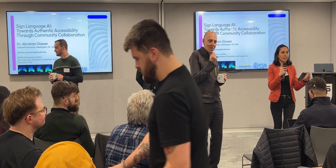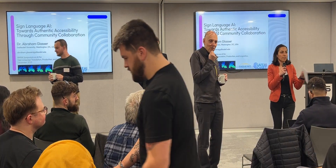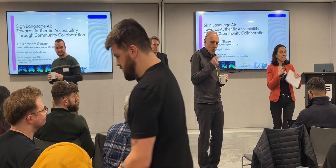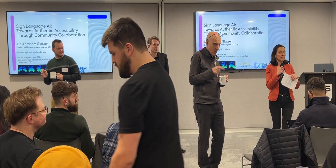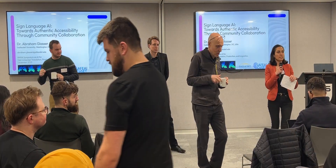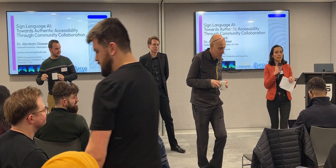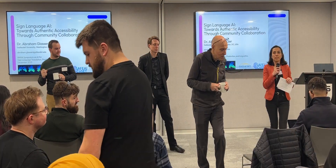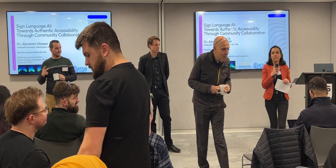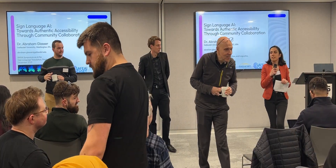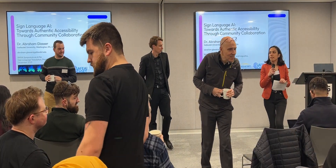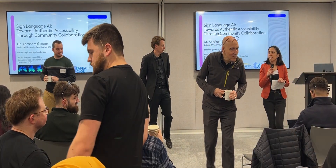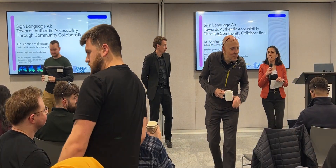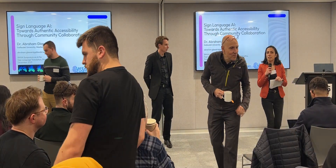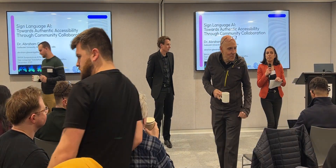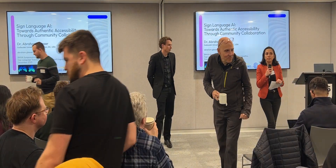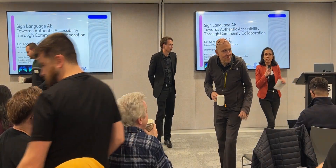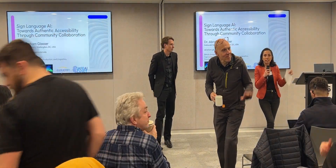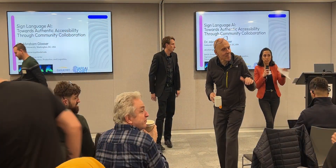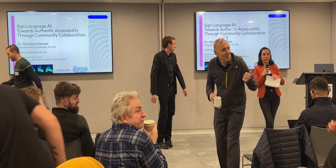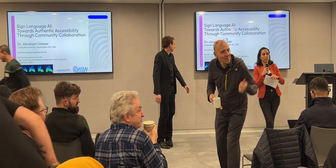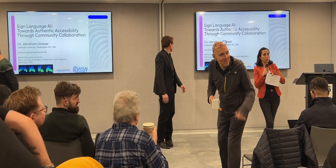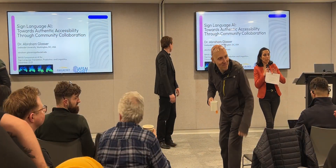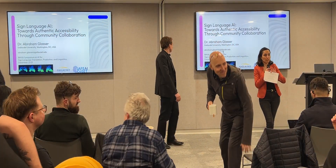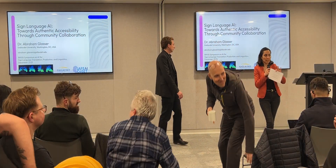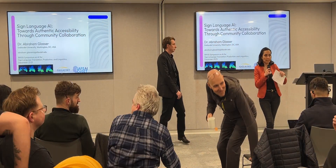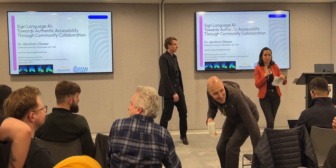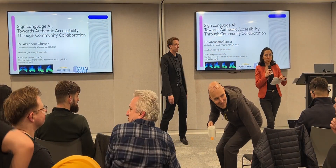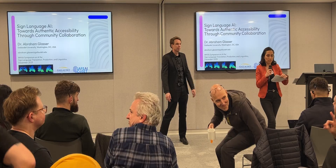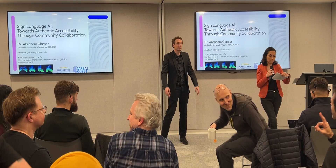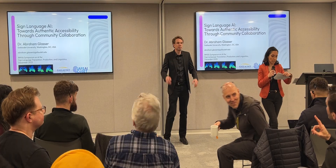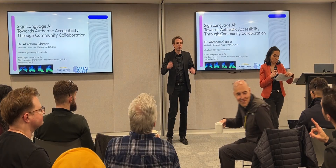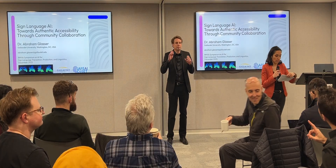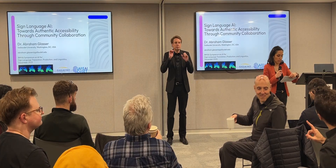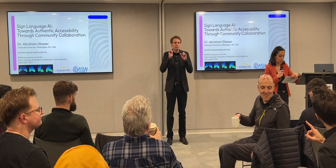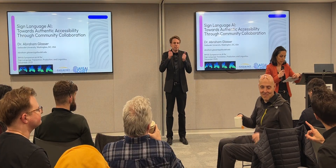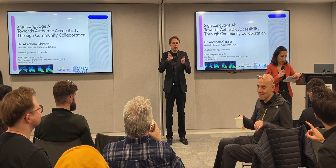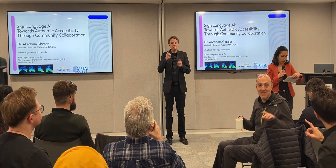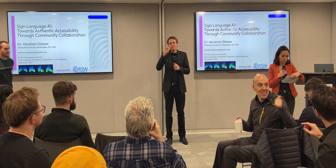Okay, I think we can start. Welcome back to our last session.